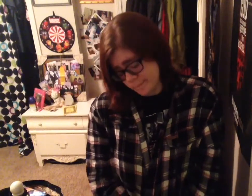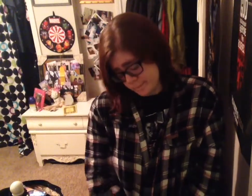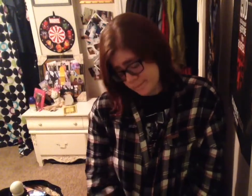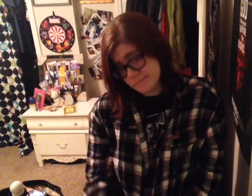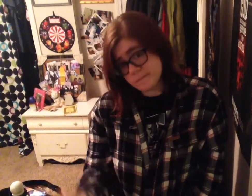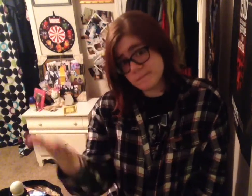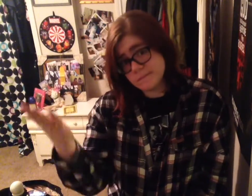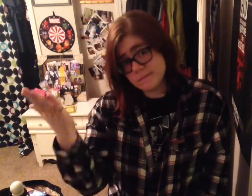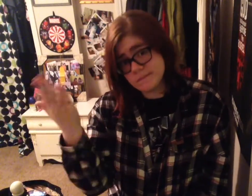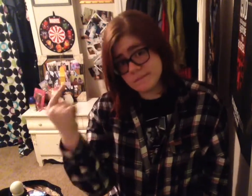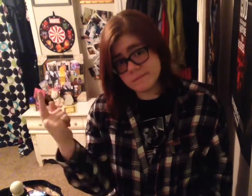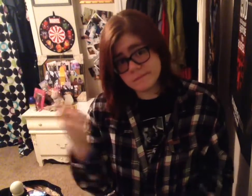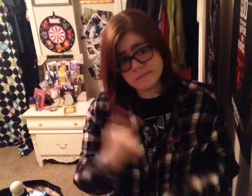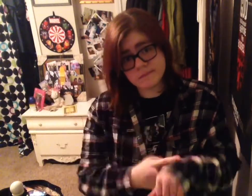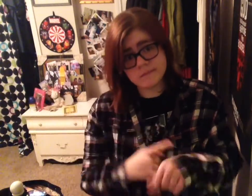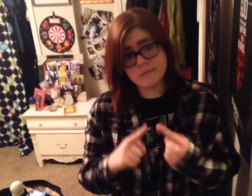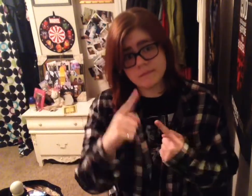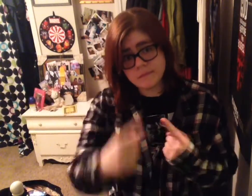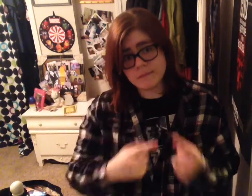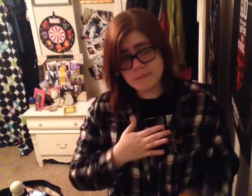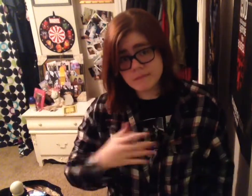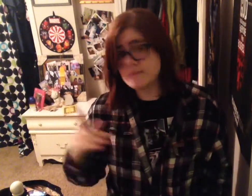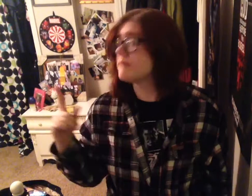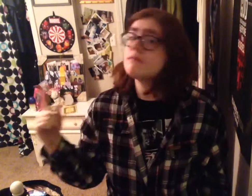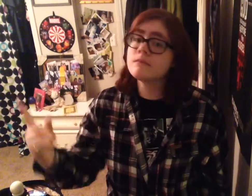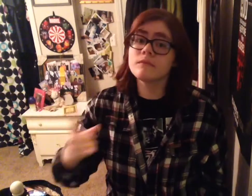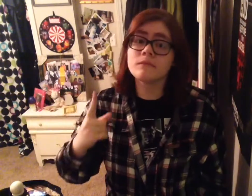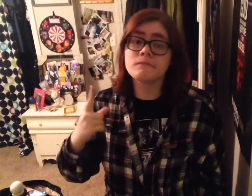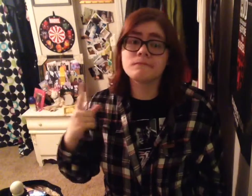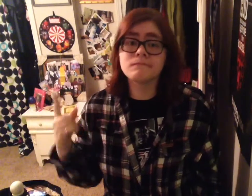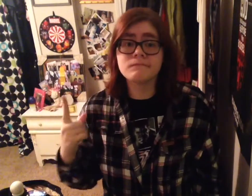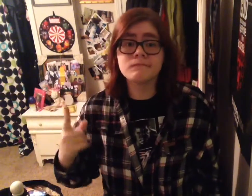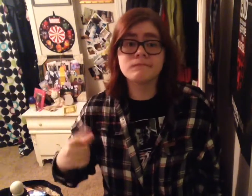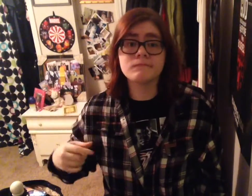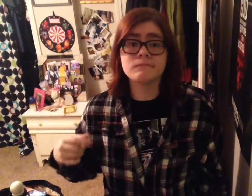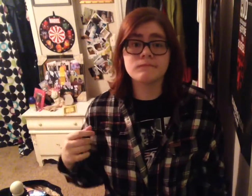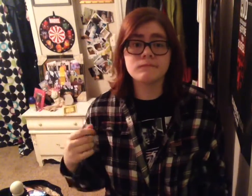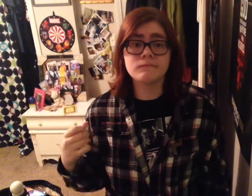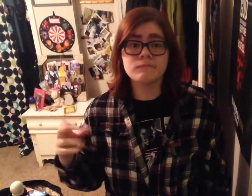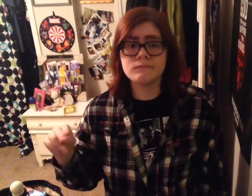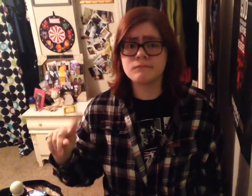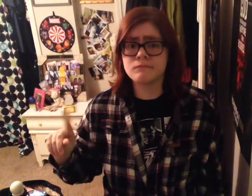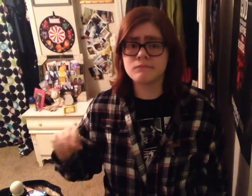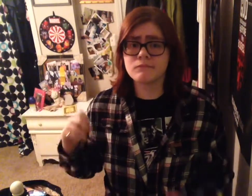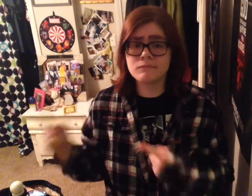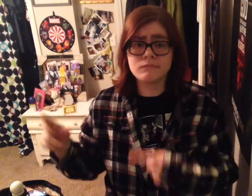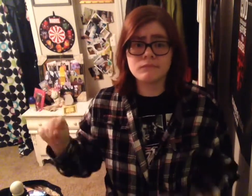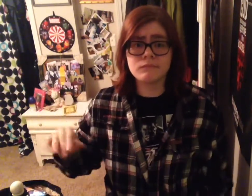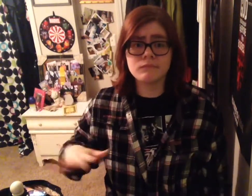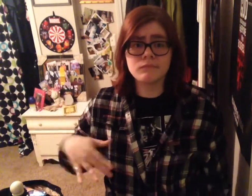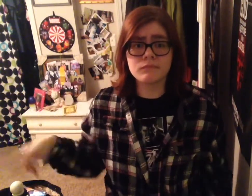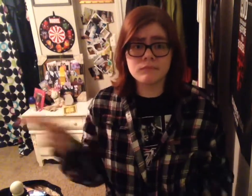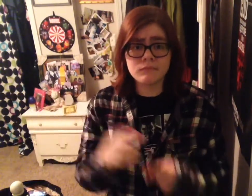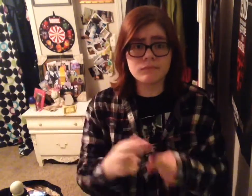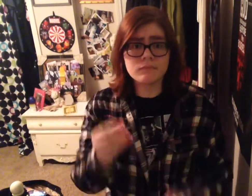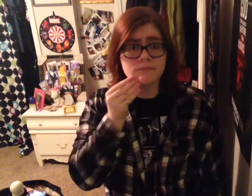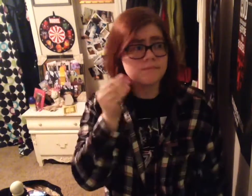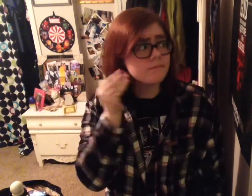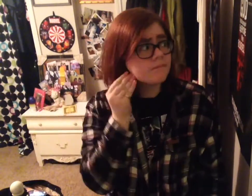There was a time when I was alone Nowhere to go and no place to call home